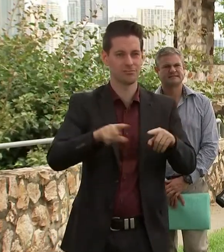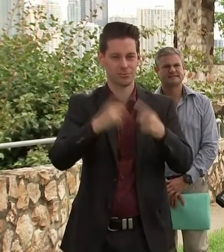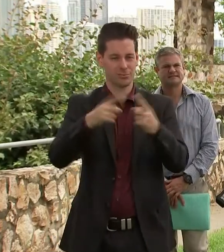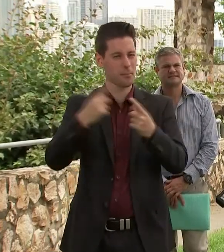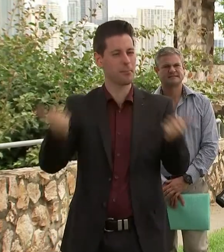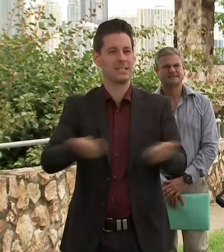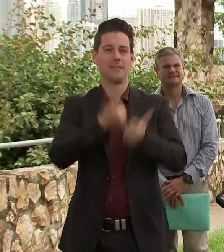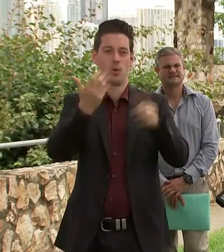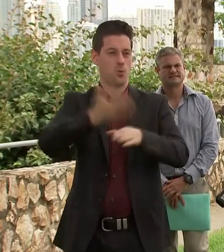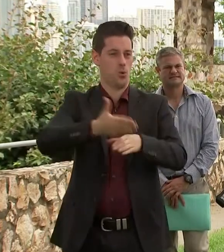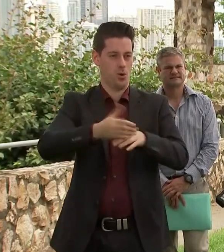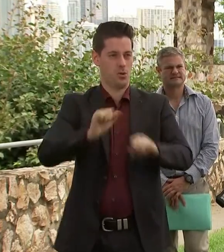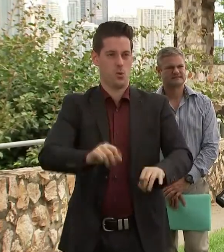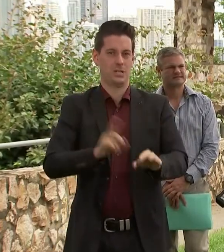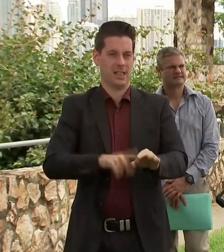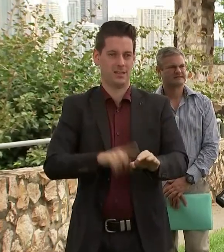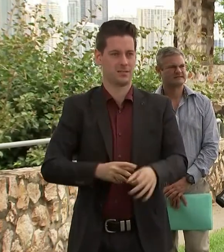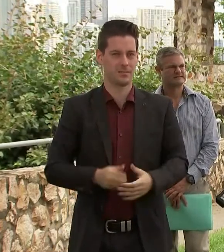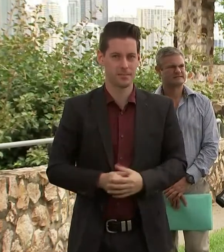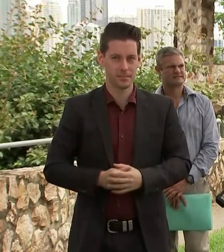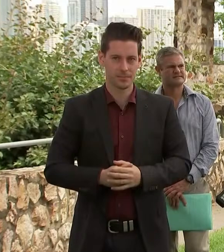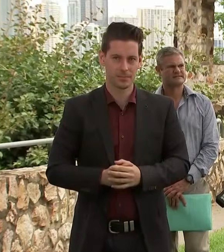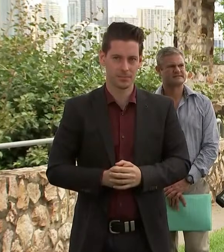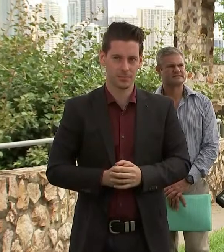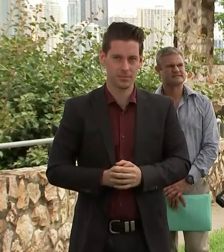see jobs growth across the state.